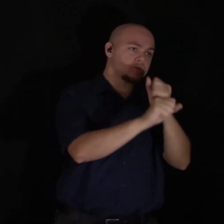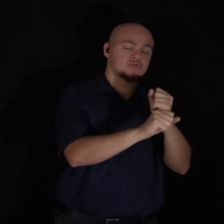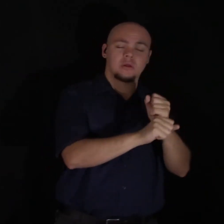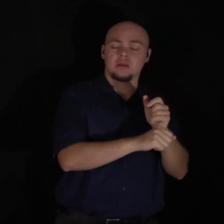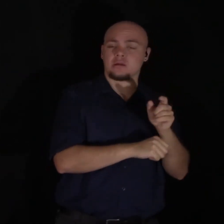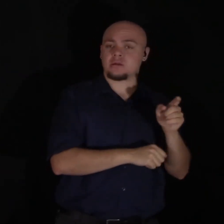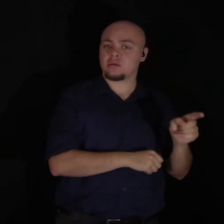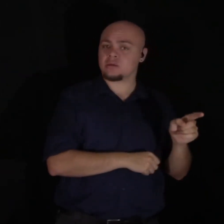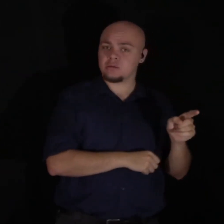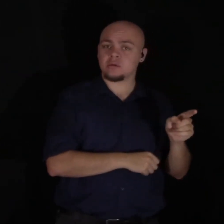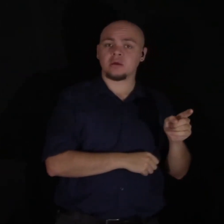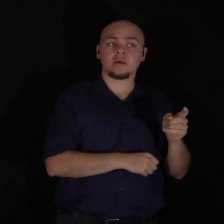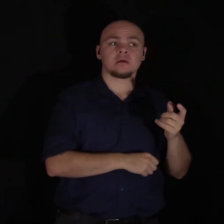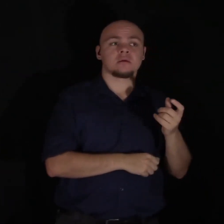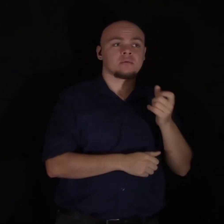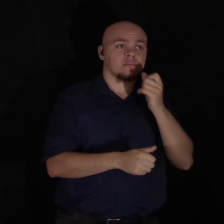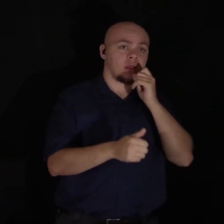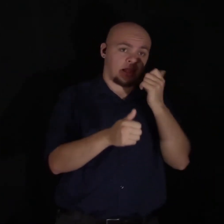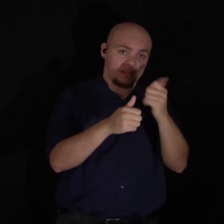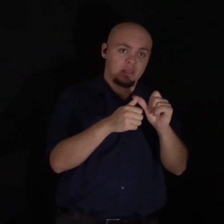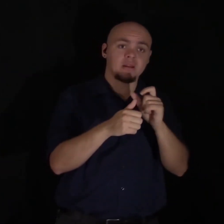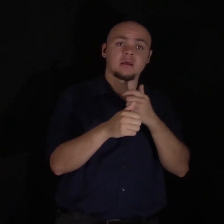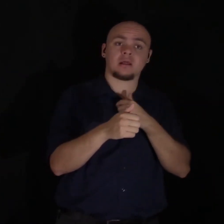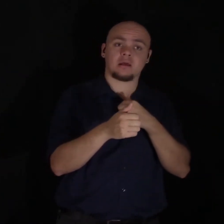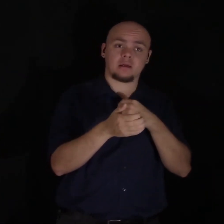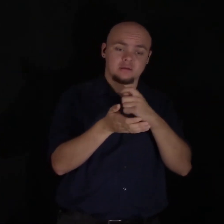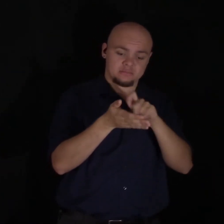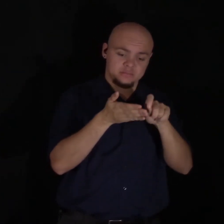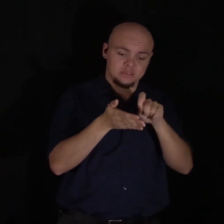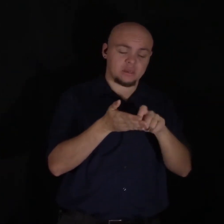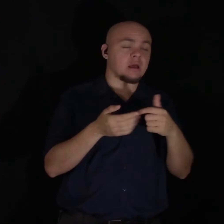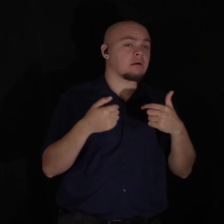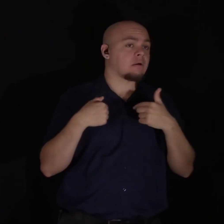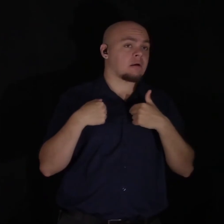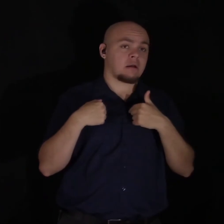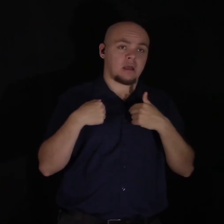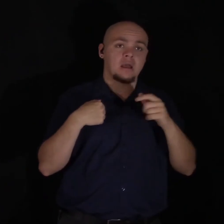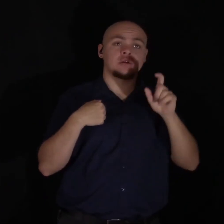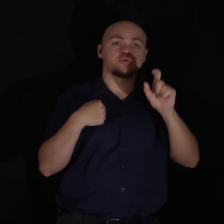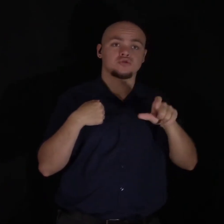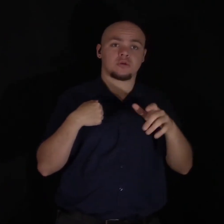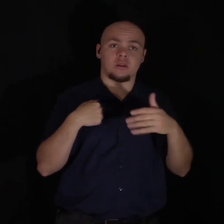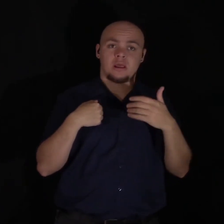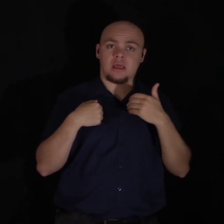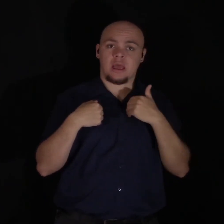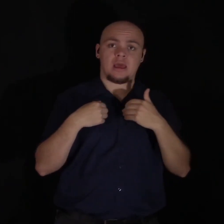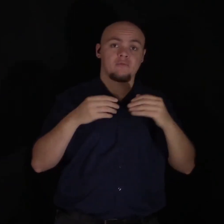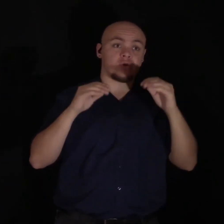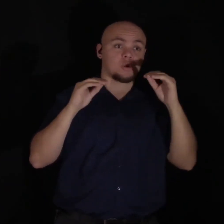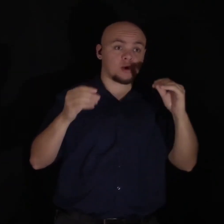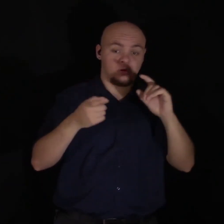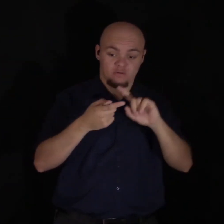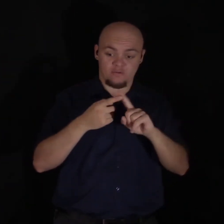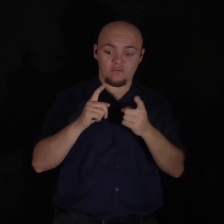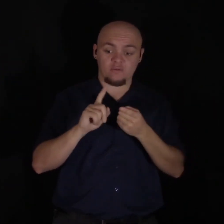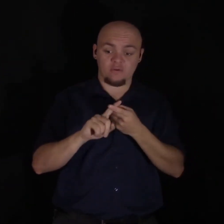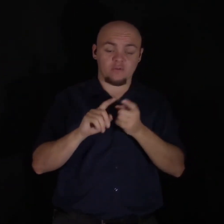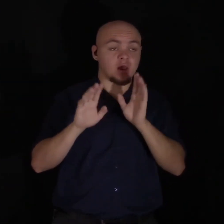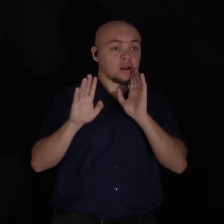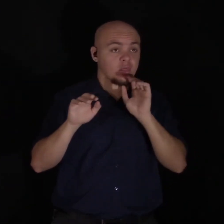my letters, my dear Margaret, that I should find no friend on the wide ocean,